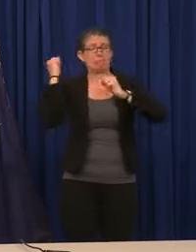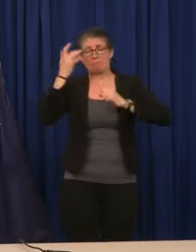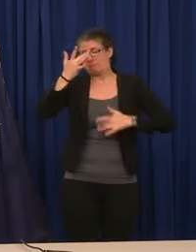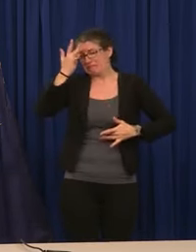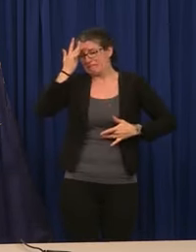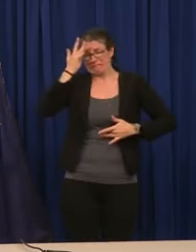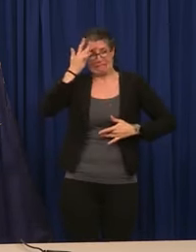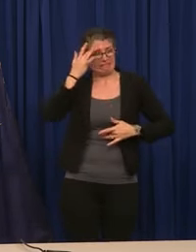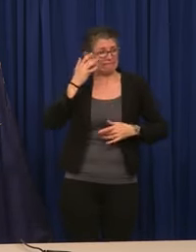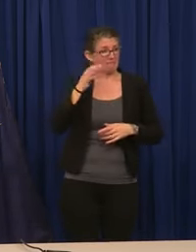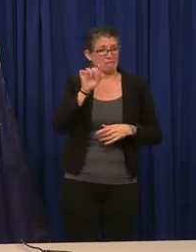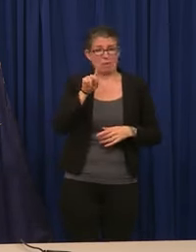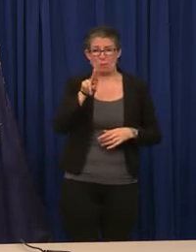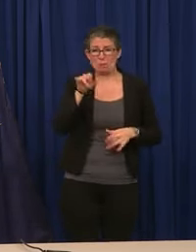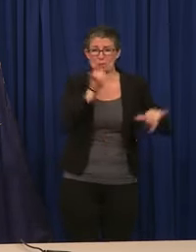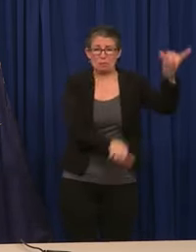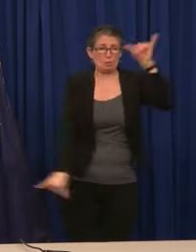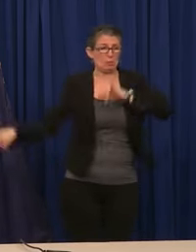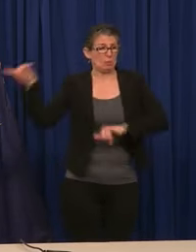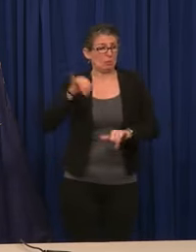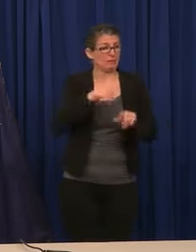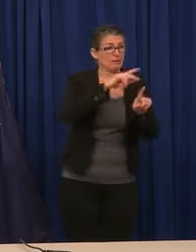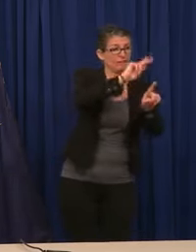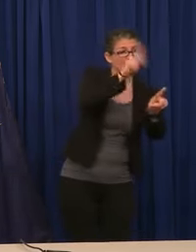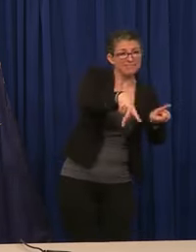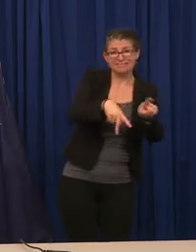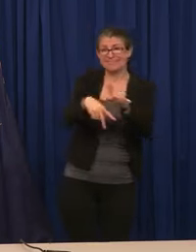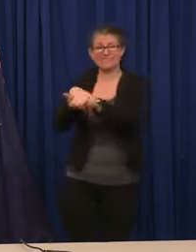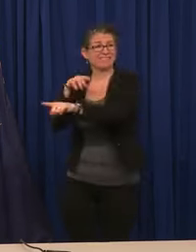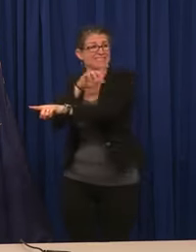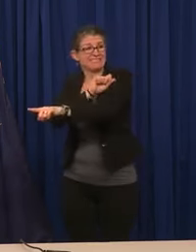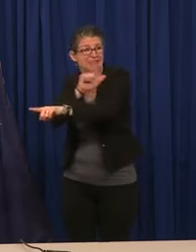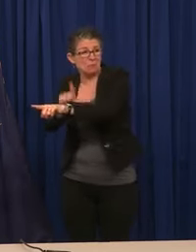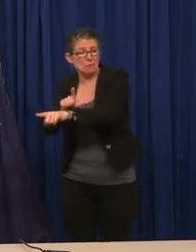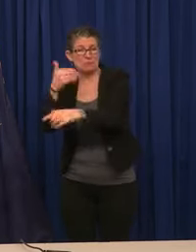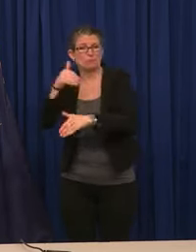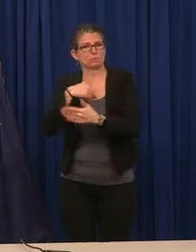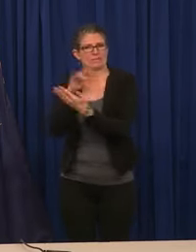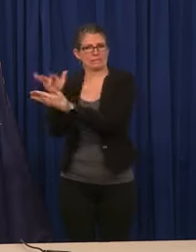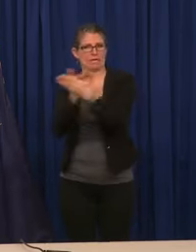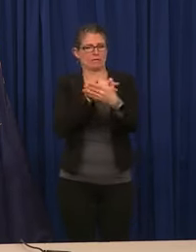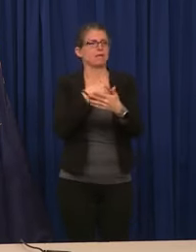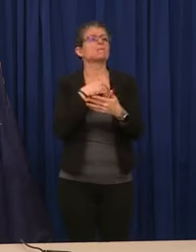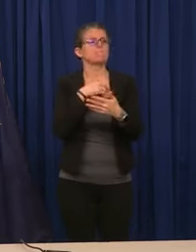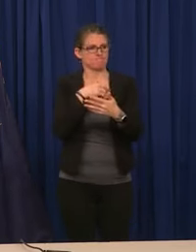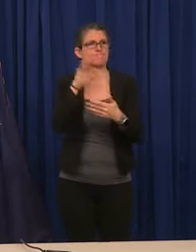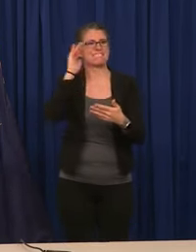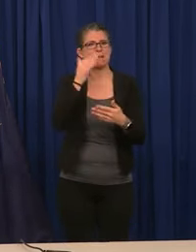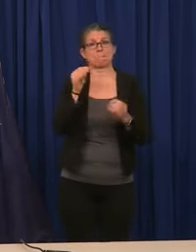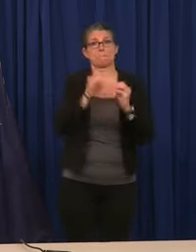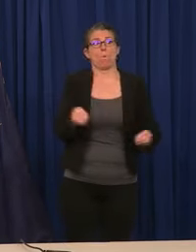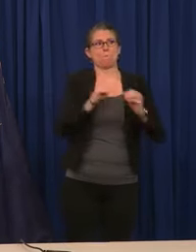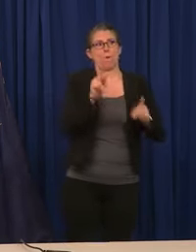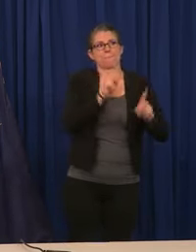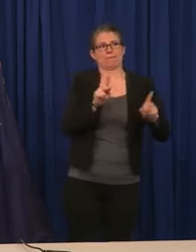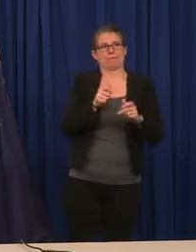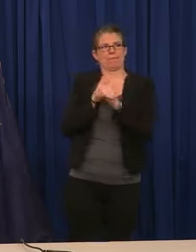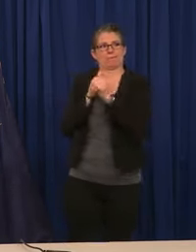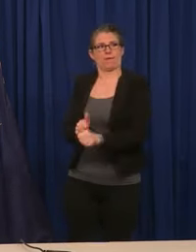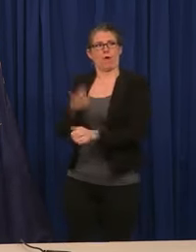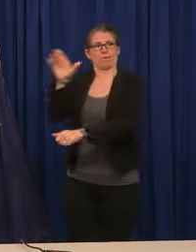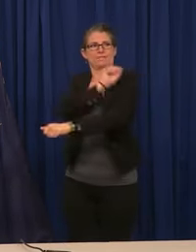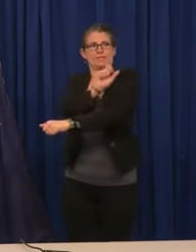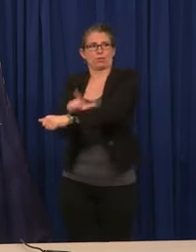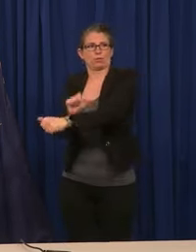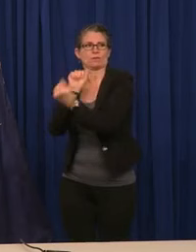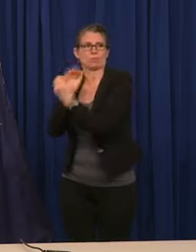implementation of those various tools. I'm going to turn back to the phone, and then we'll start back with Brad. We're going to start with John from WGME.